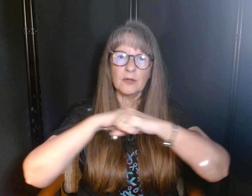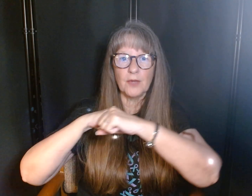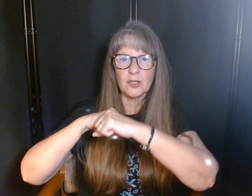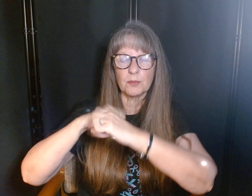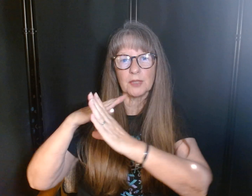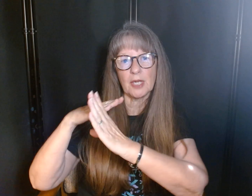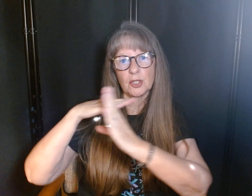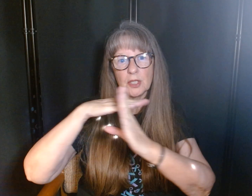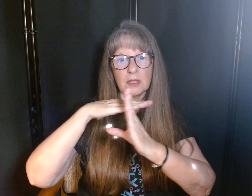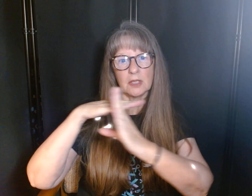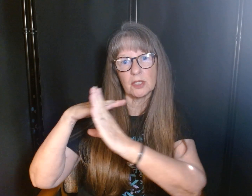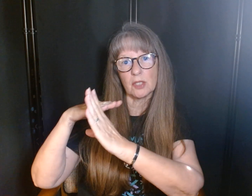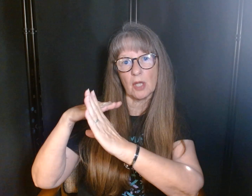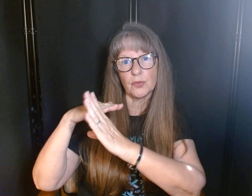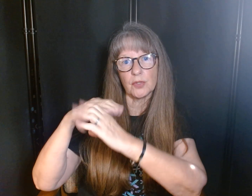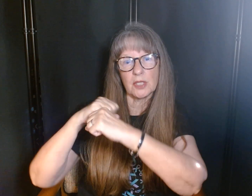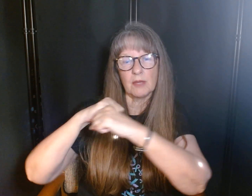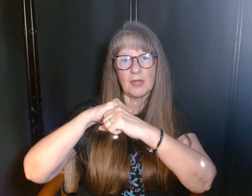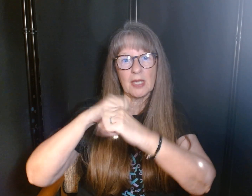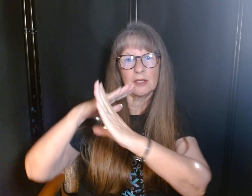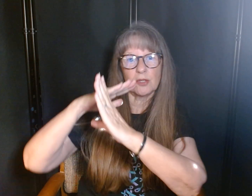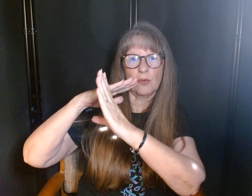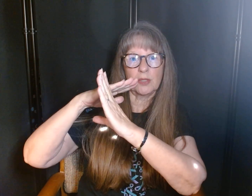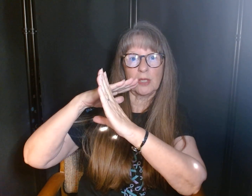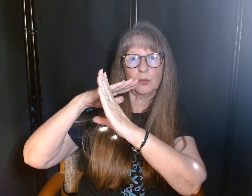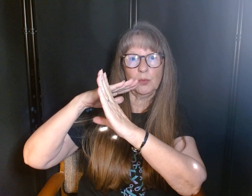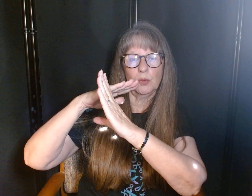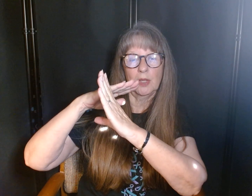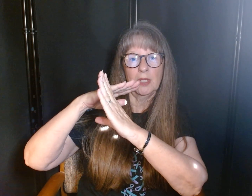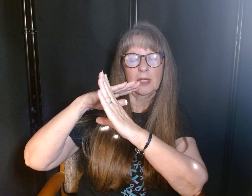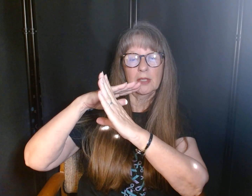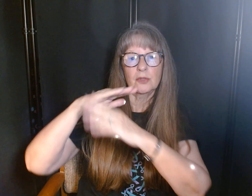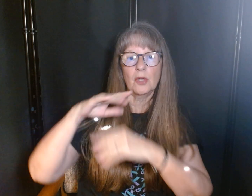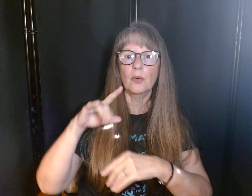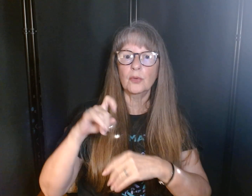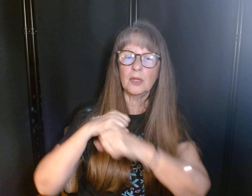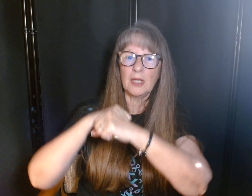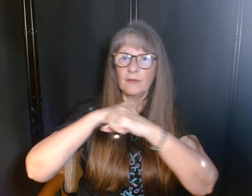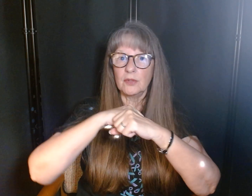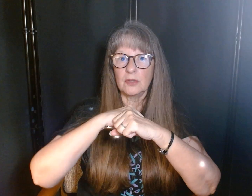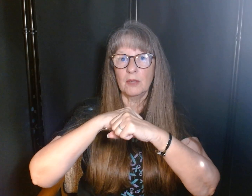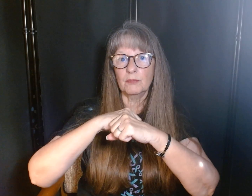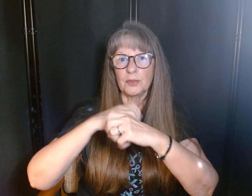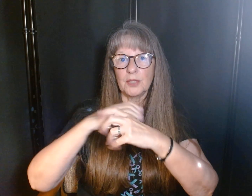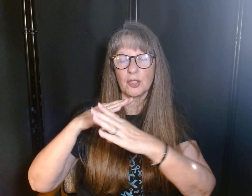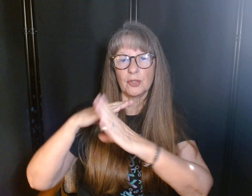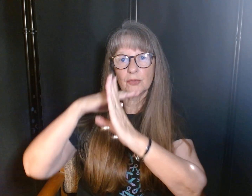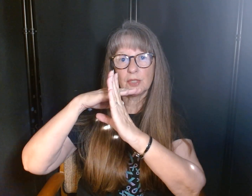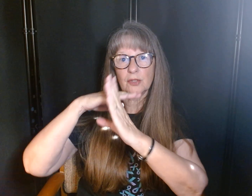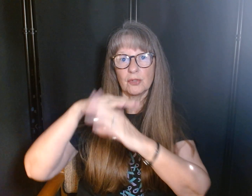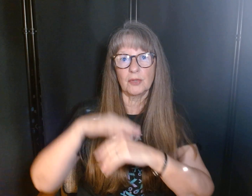defense or protection. This is also the same thing. So it's like, ooh, so you could have sun protection or